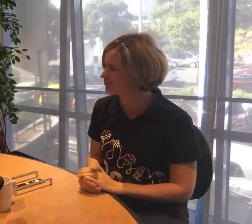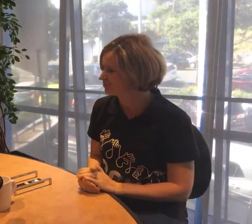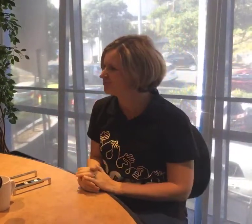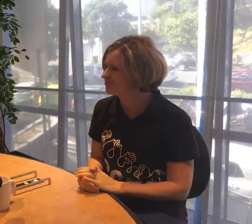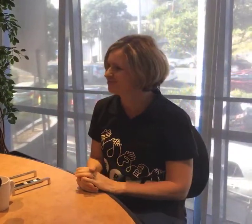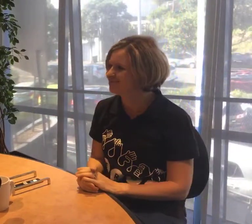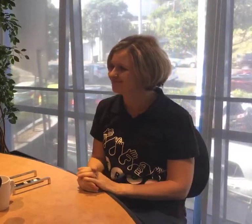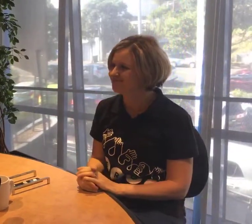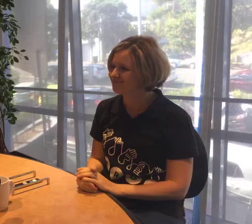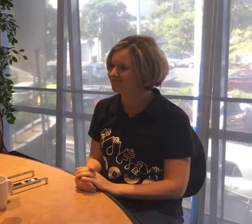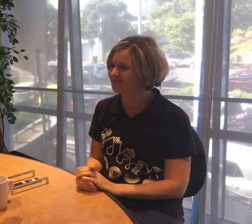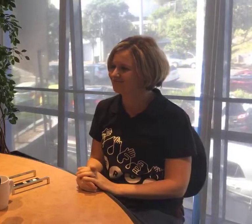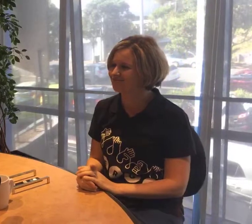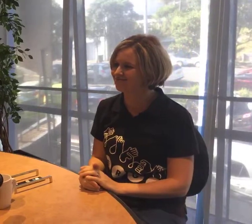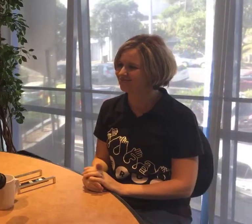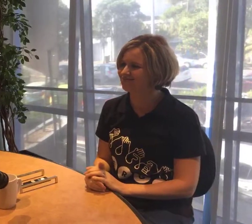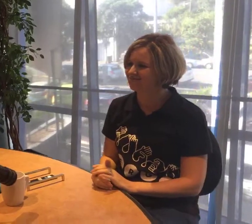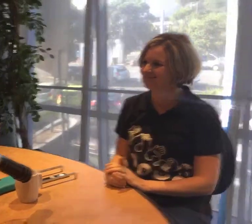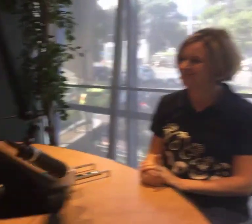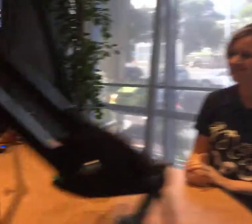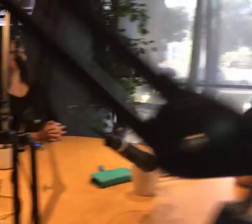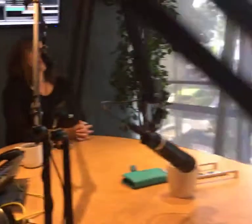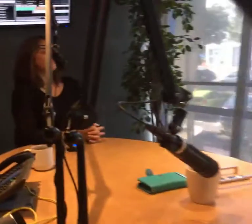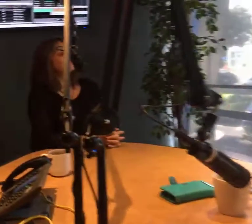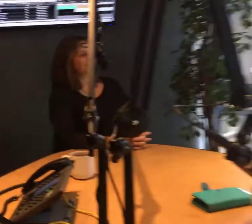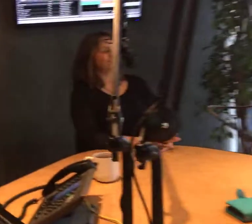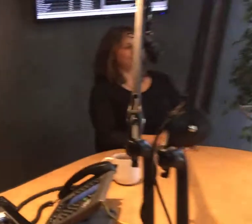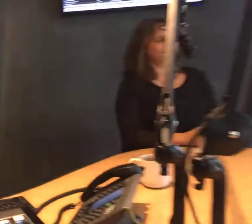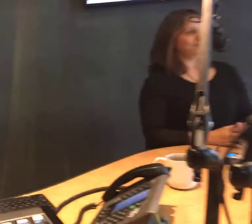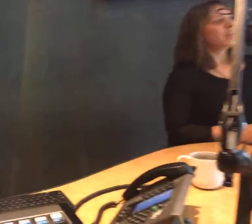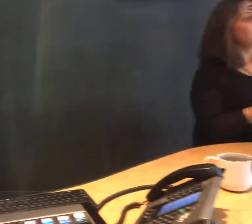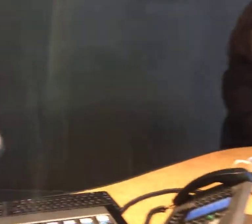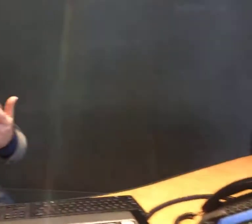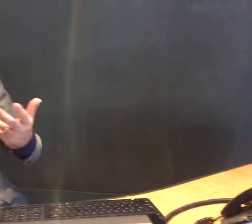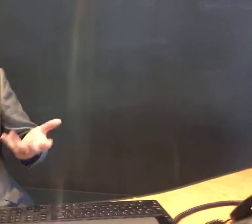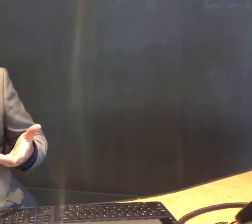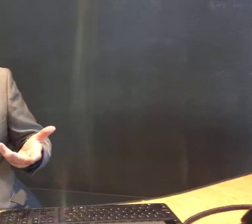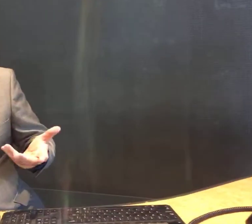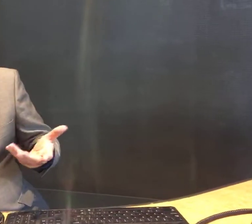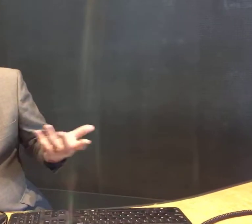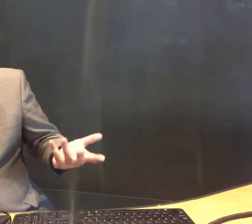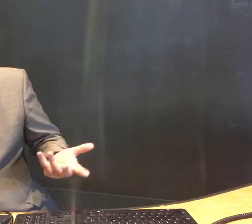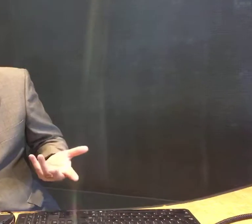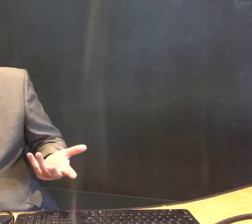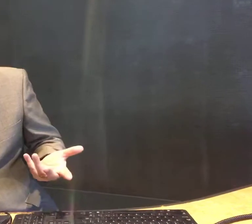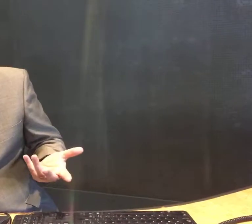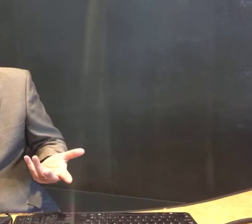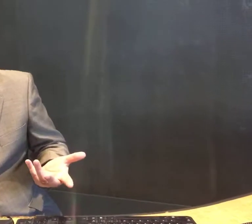that partnership with the hearing community as well. No, that is so important. When it comes to any language, I